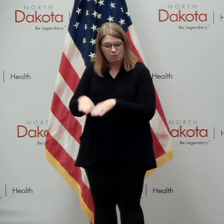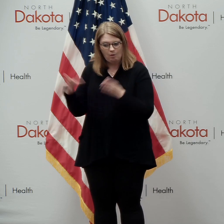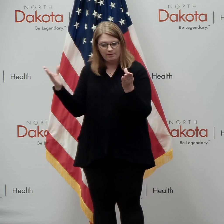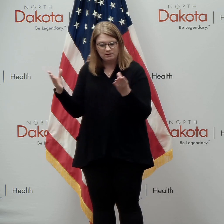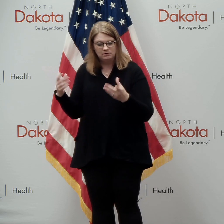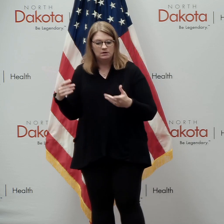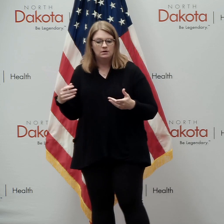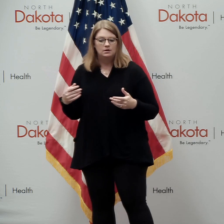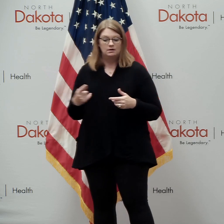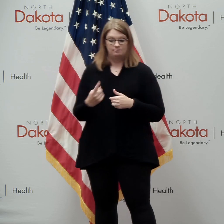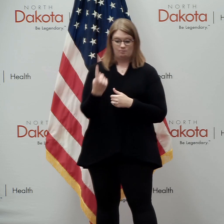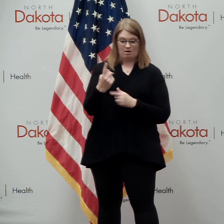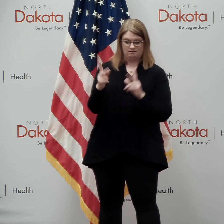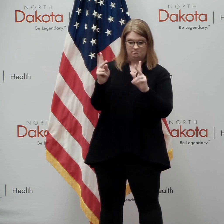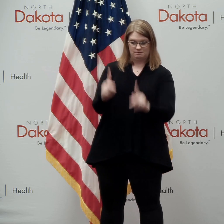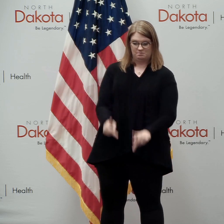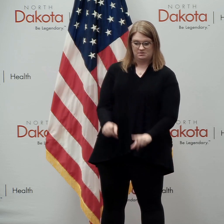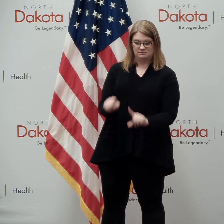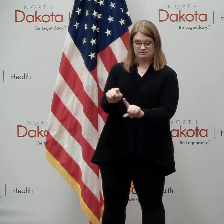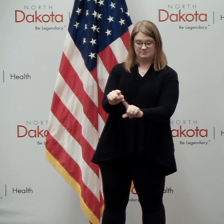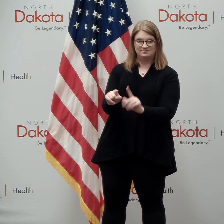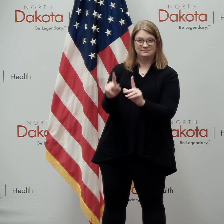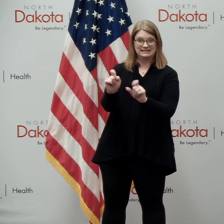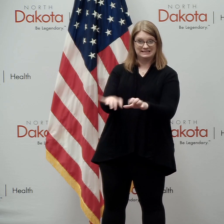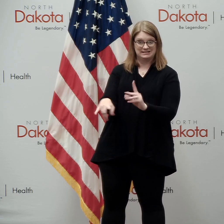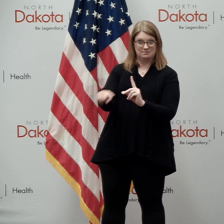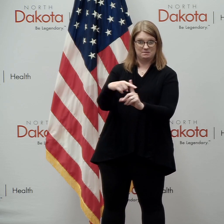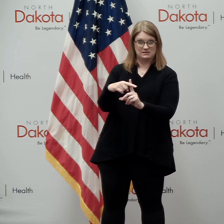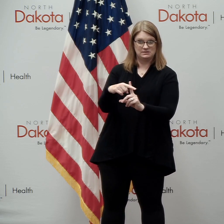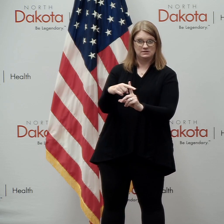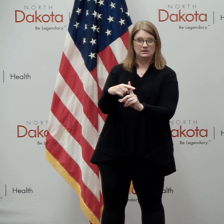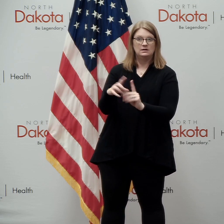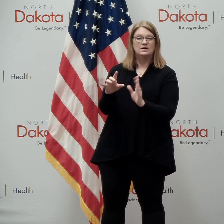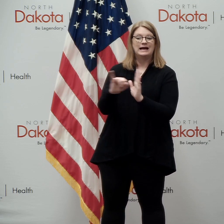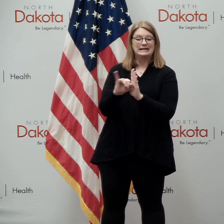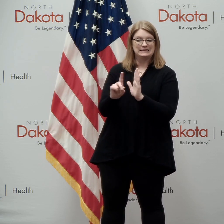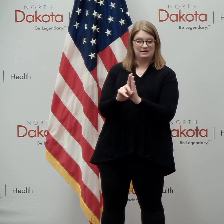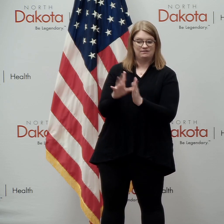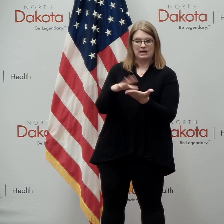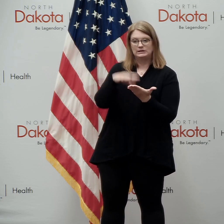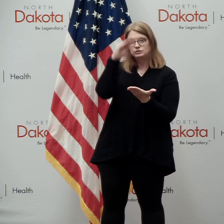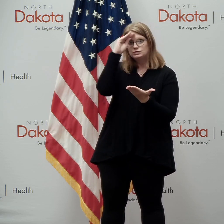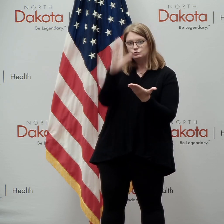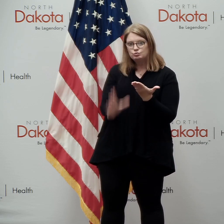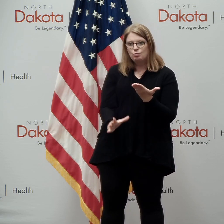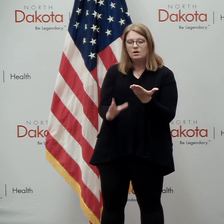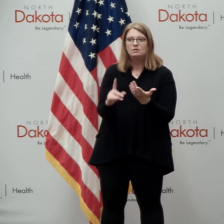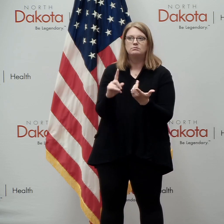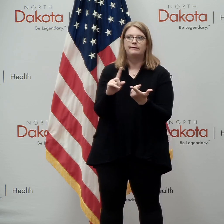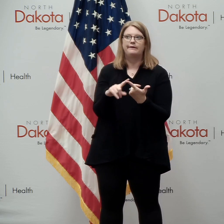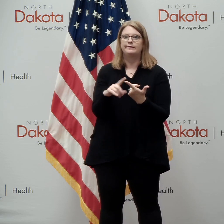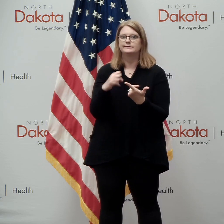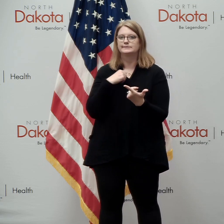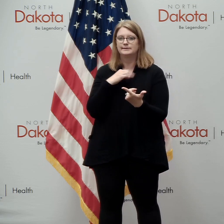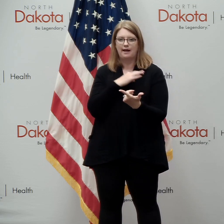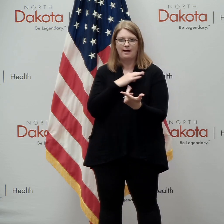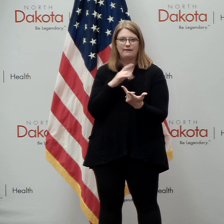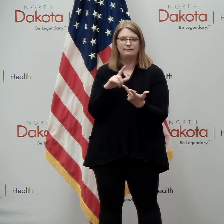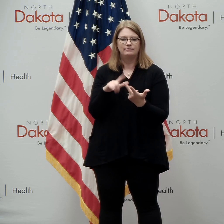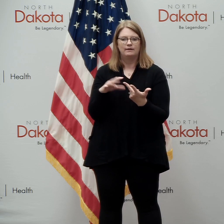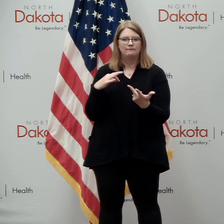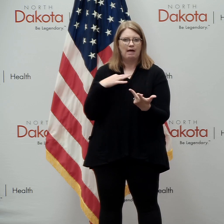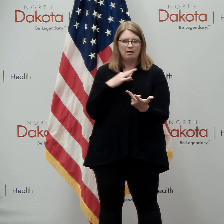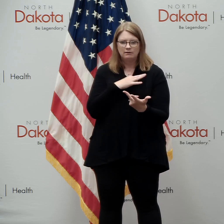individual that tests positive, identify that, student or staff or